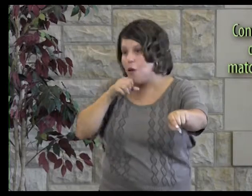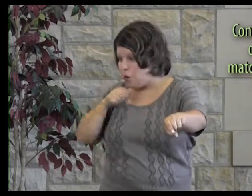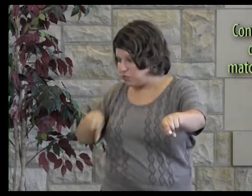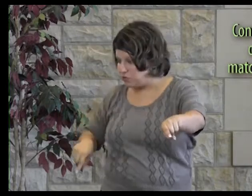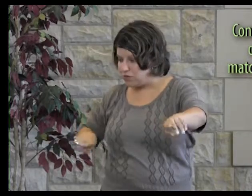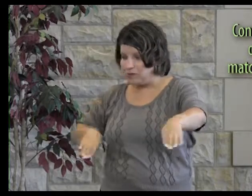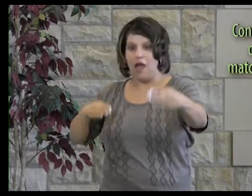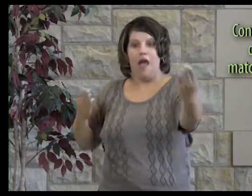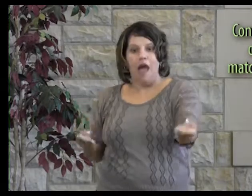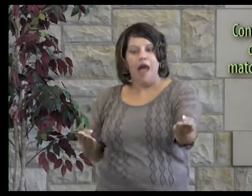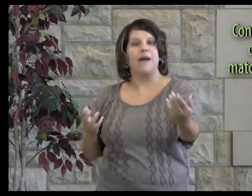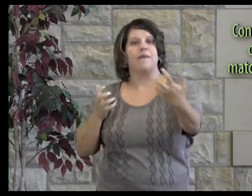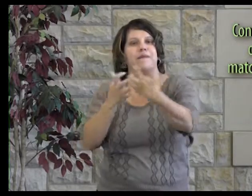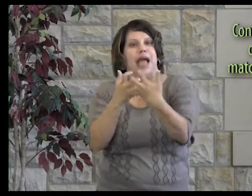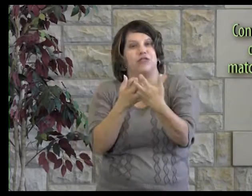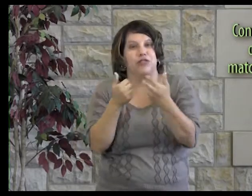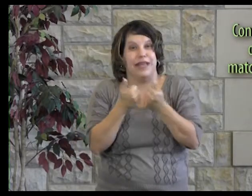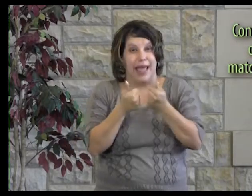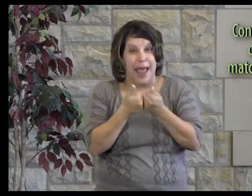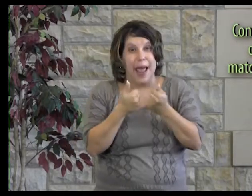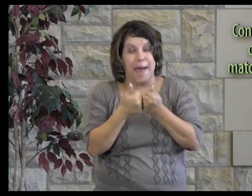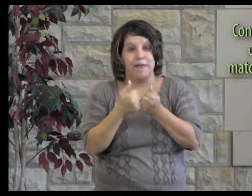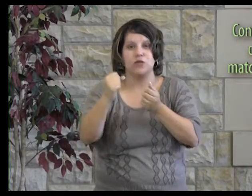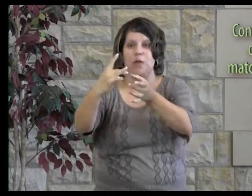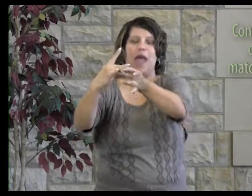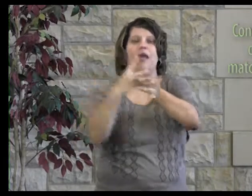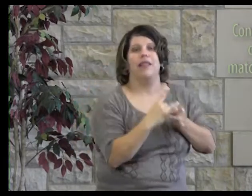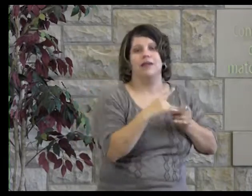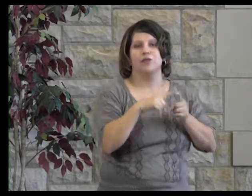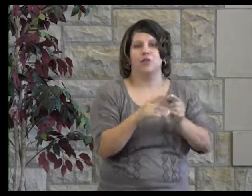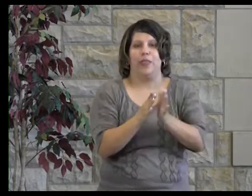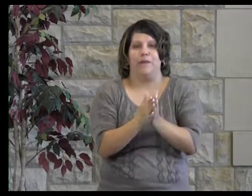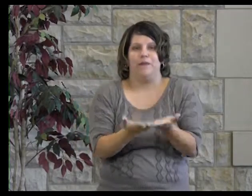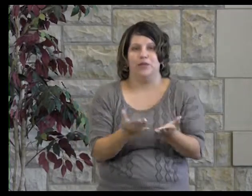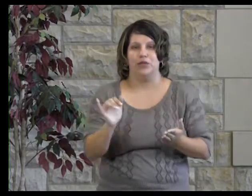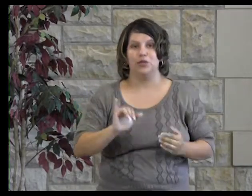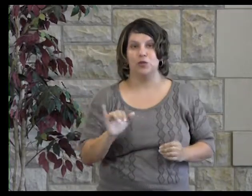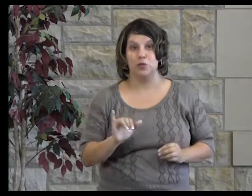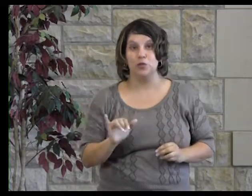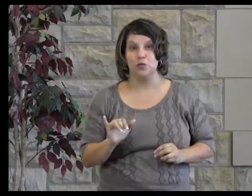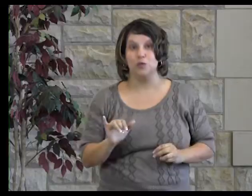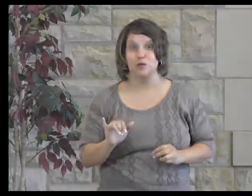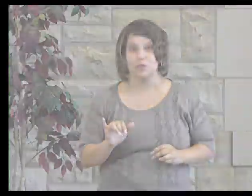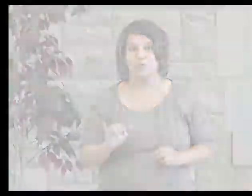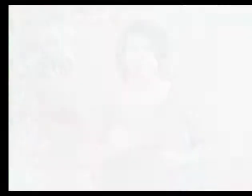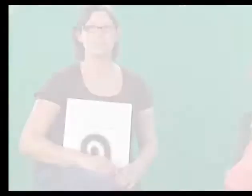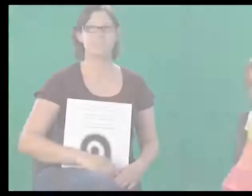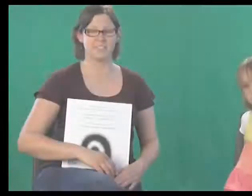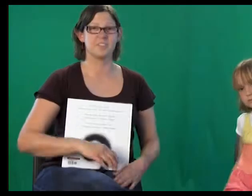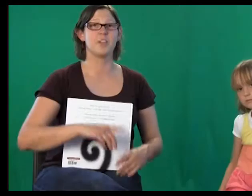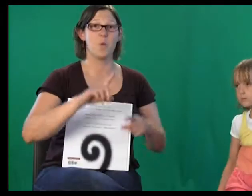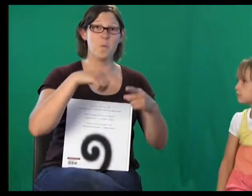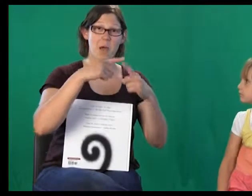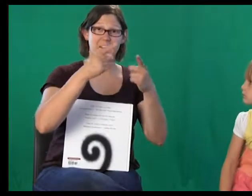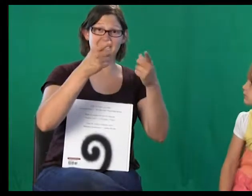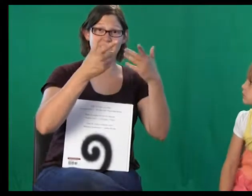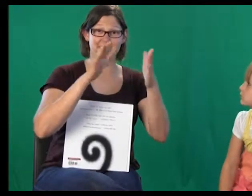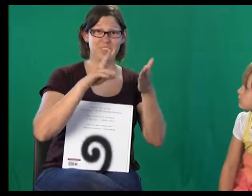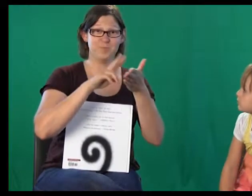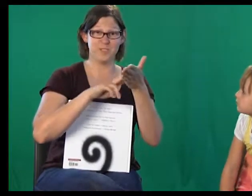orange within the mixed pile. And then you can play a matching game. So that actually correlates with the story as well.